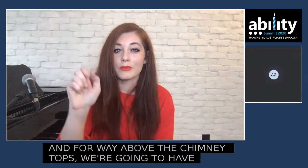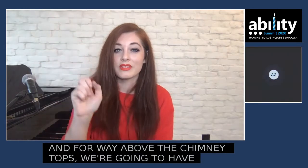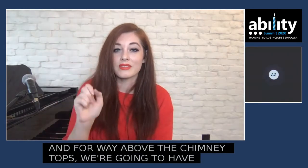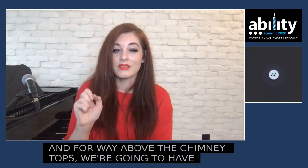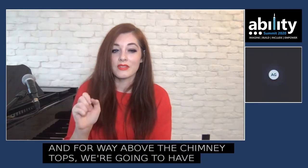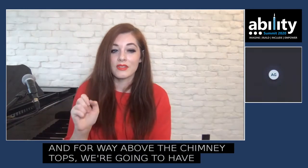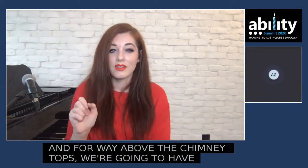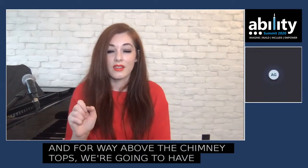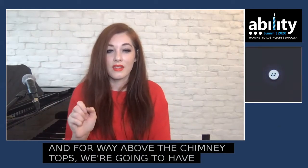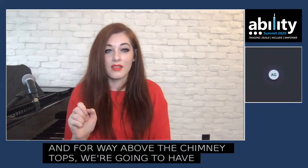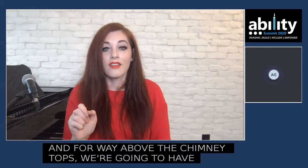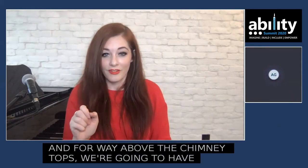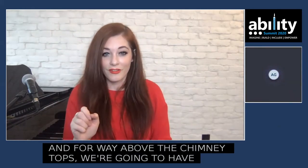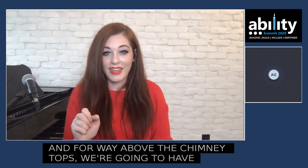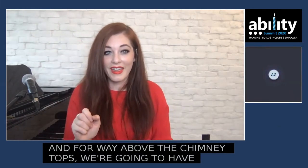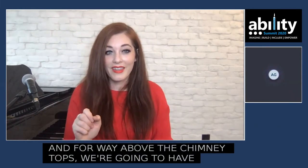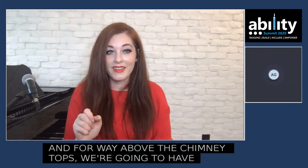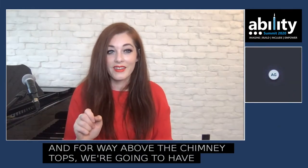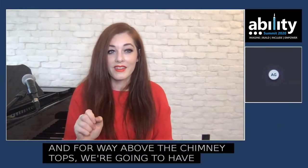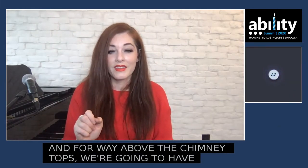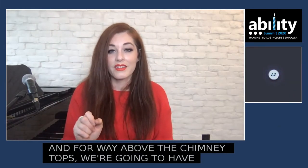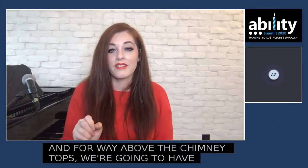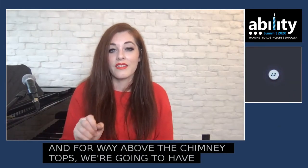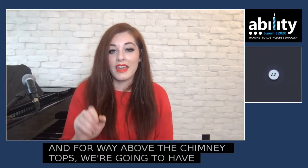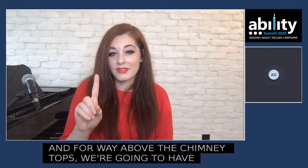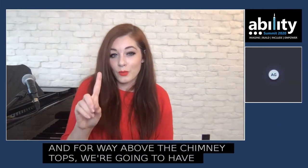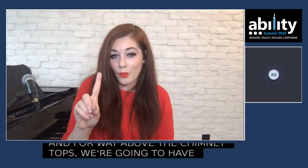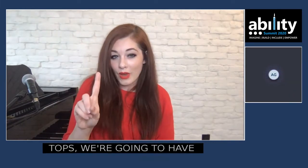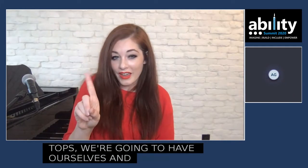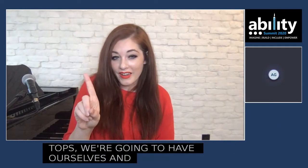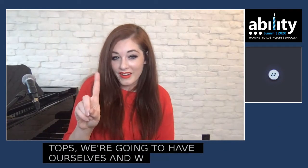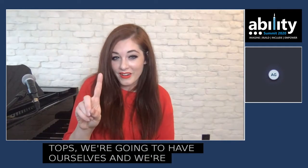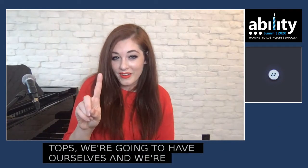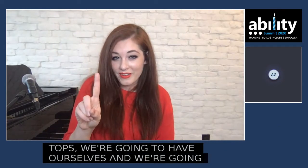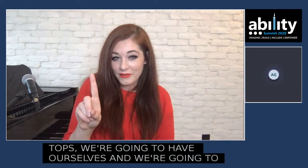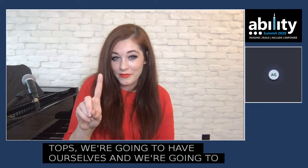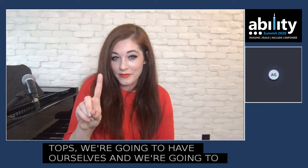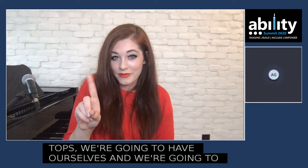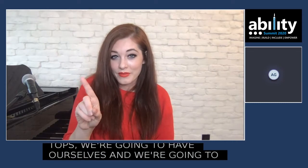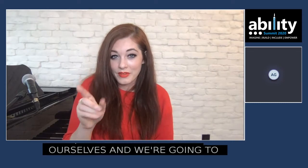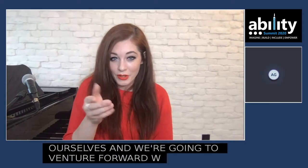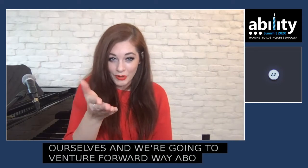chimney tops. Okay? That's where